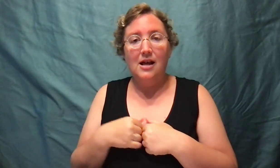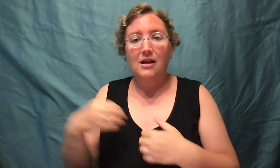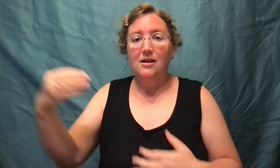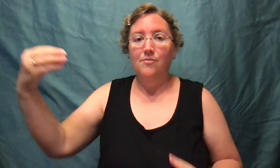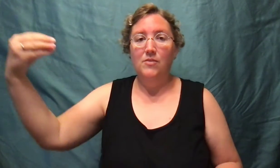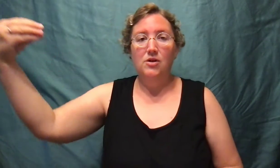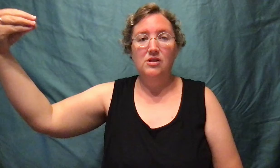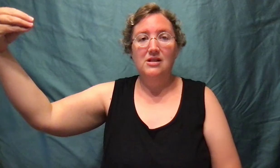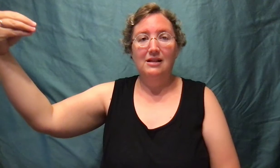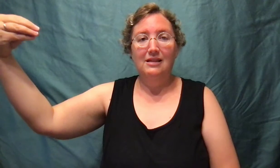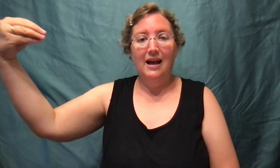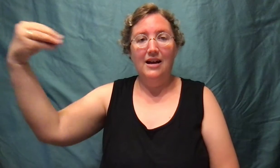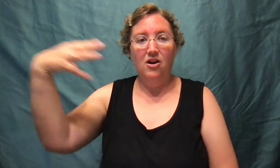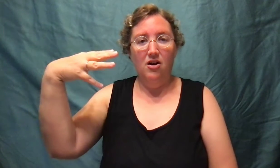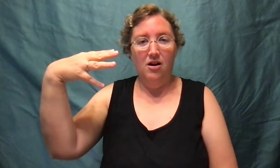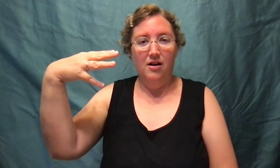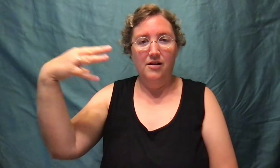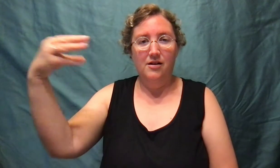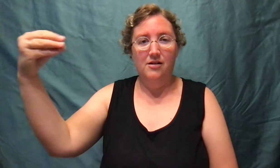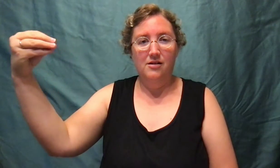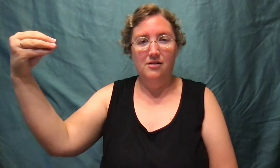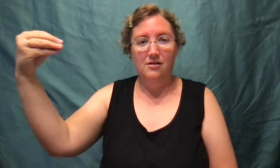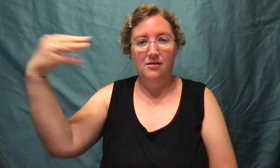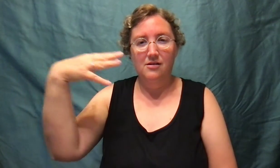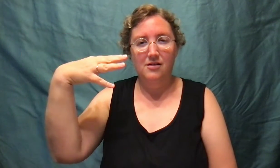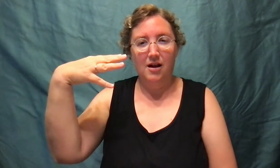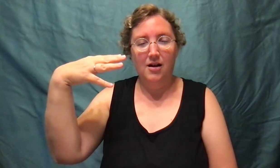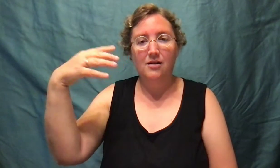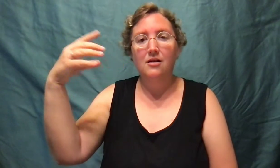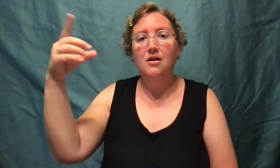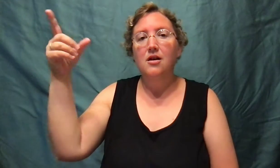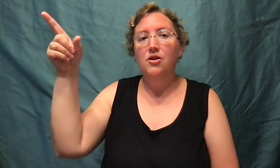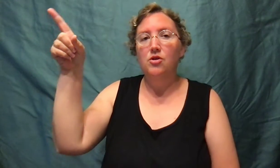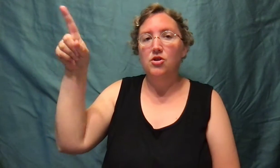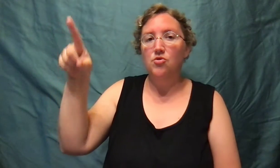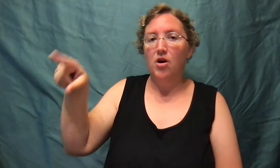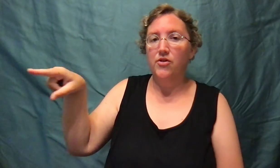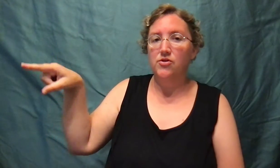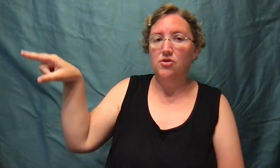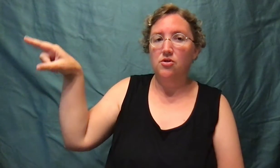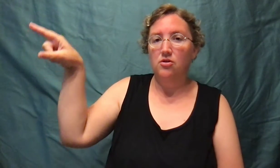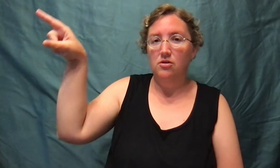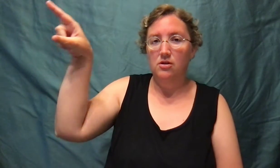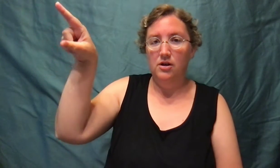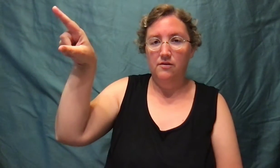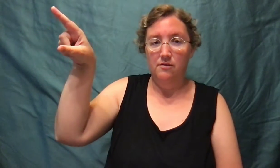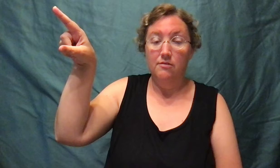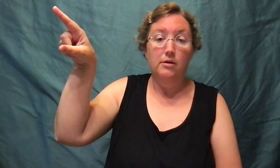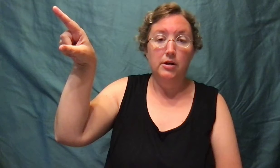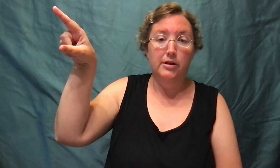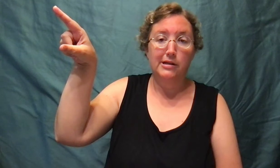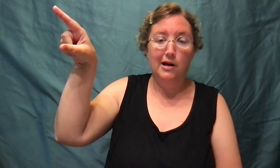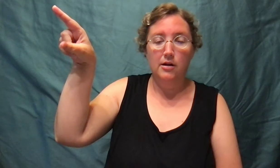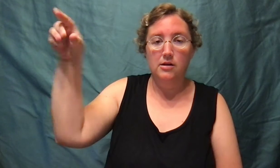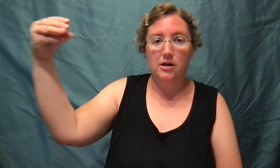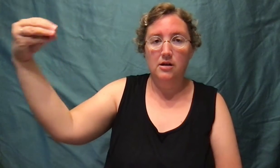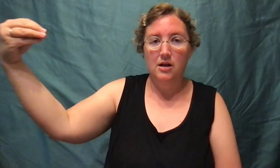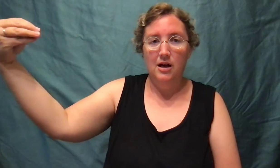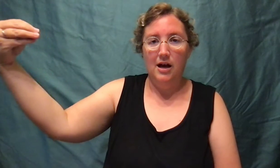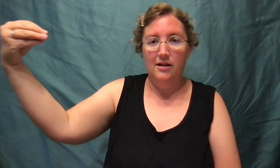Sunny uses the light on sign. You can draw the circle in the sky, the sun, and then